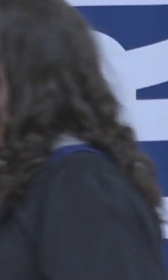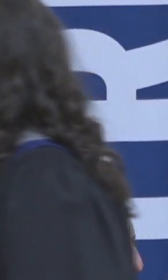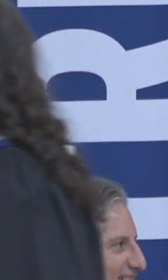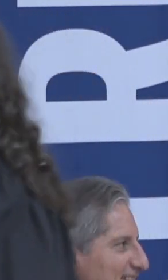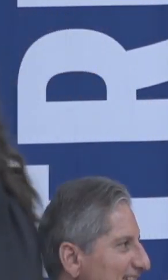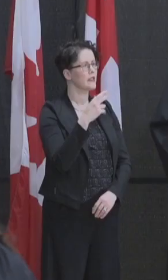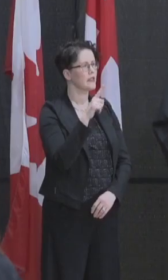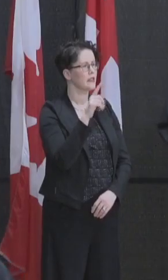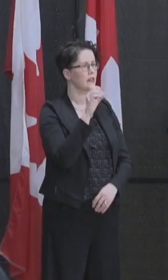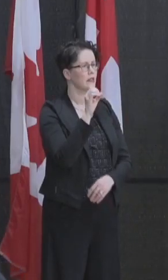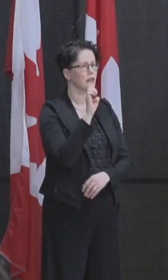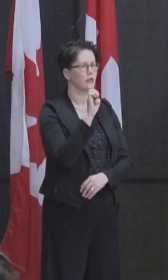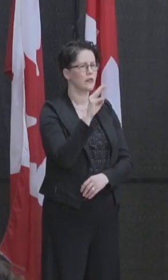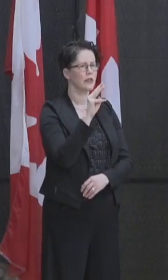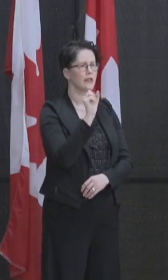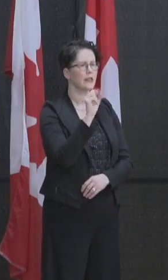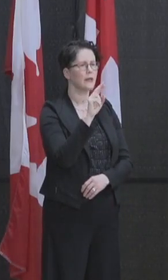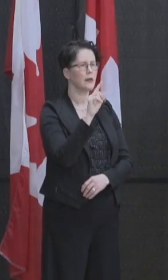Chloe Martin.